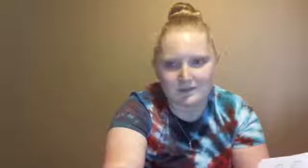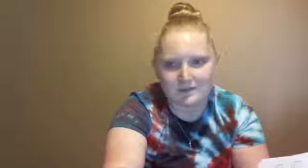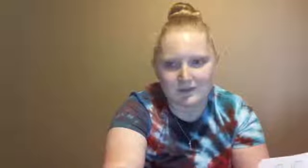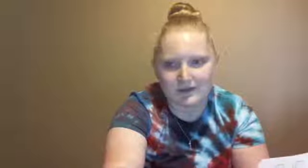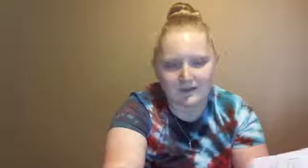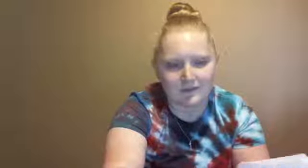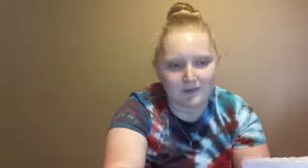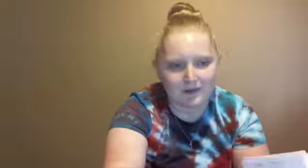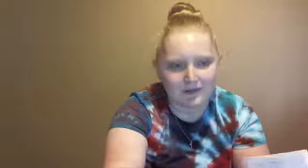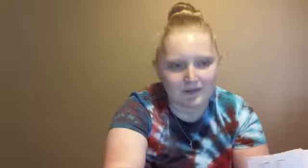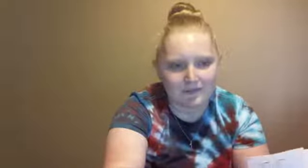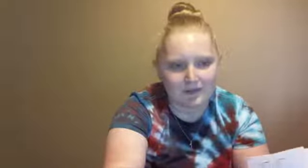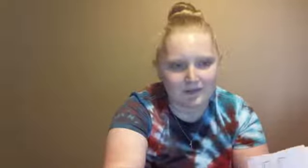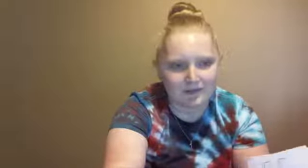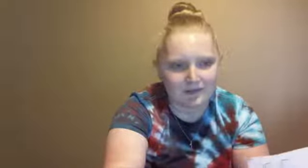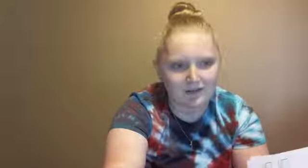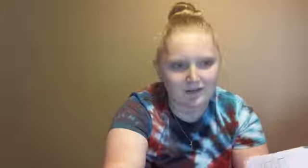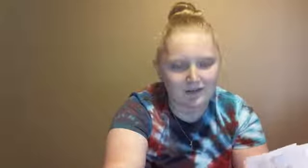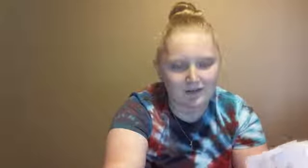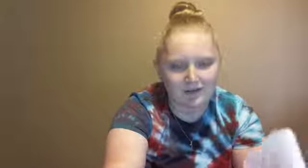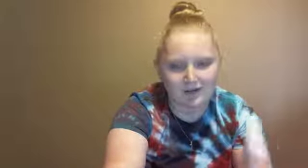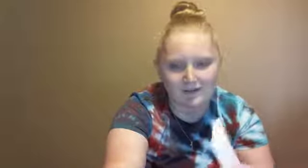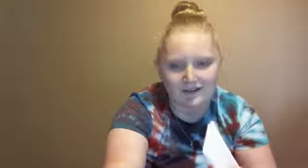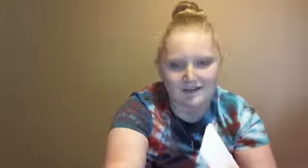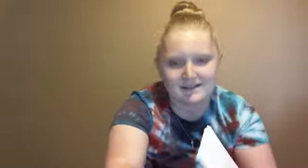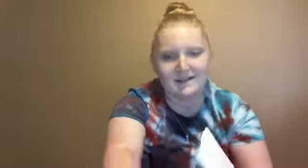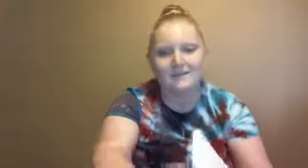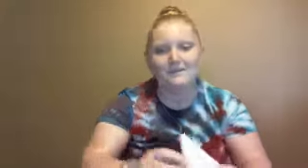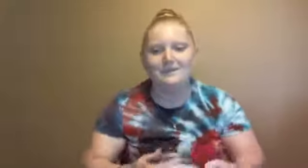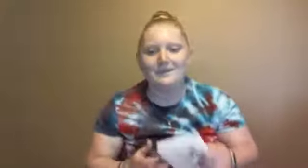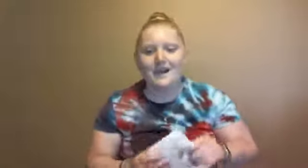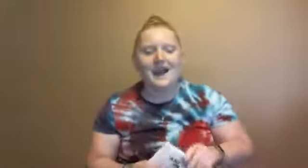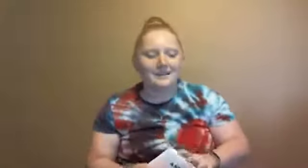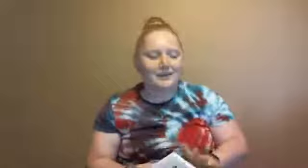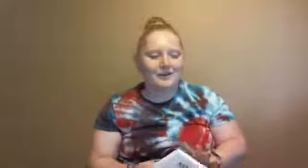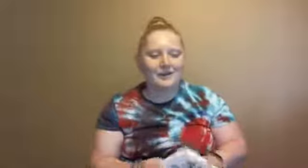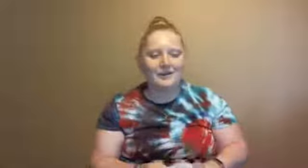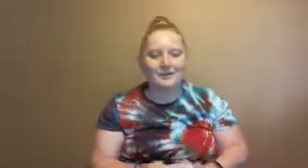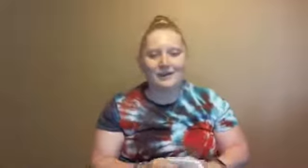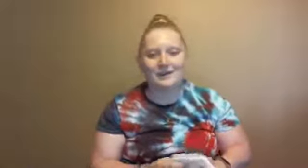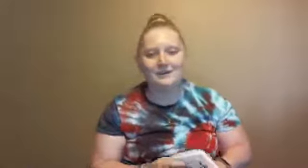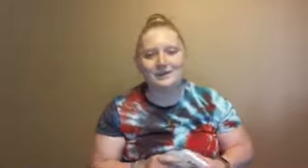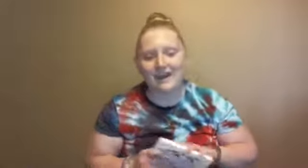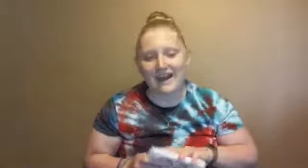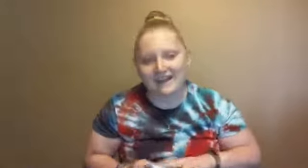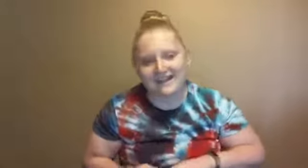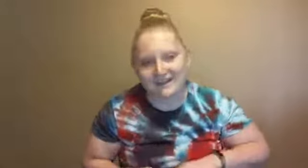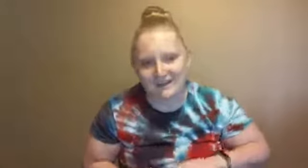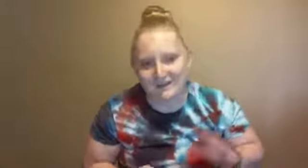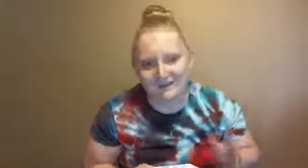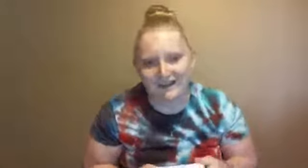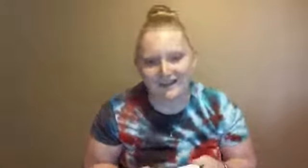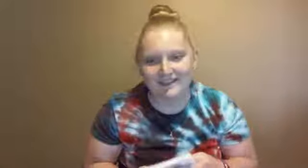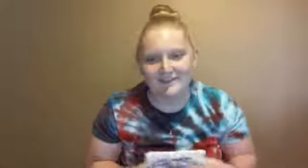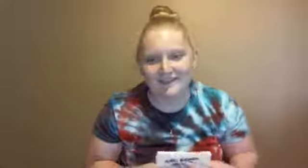Just waiting for everything to load. Okay, perfect. Hi everyone. Welcome to ASL with